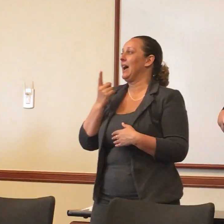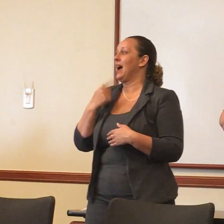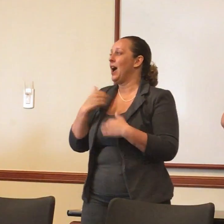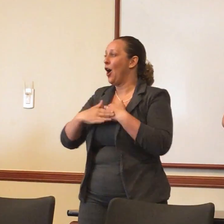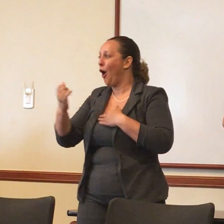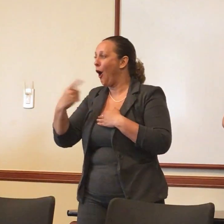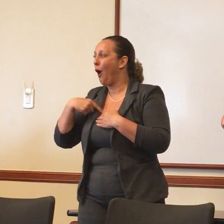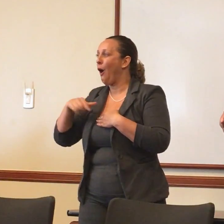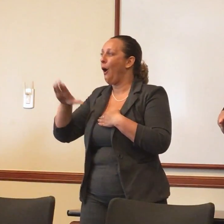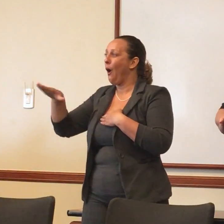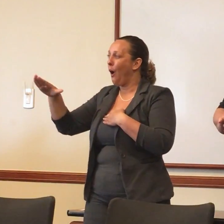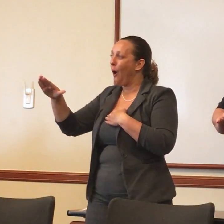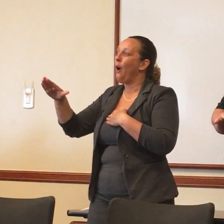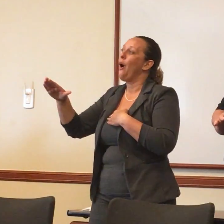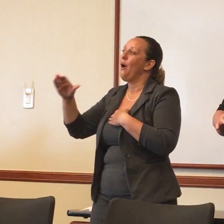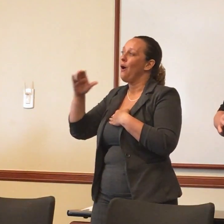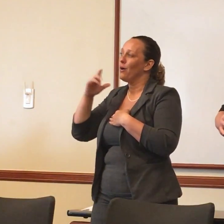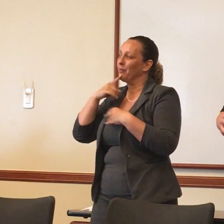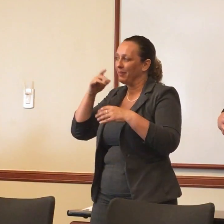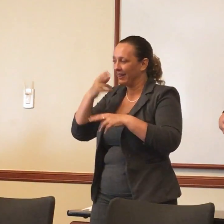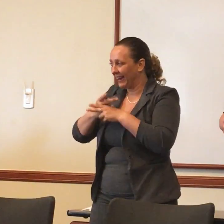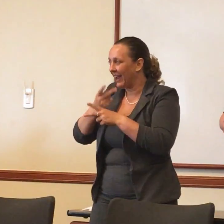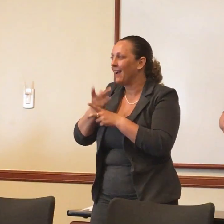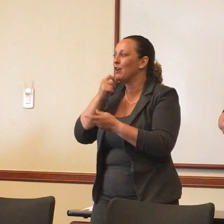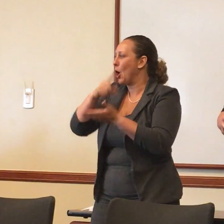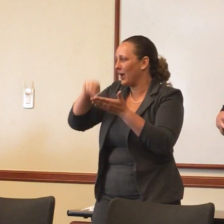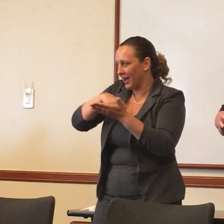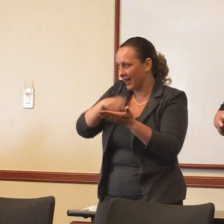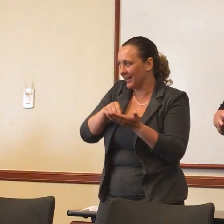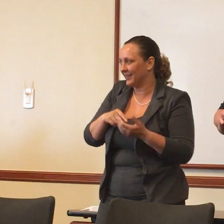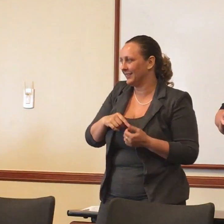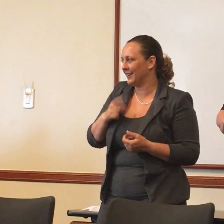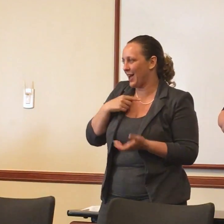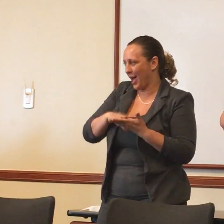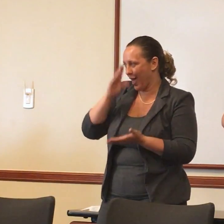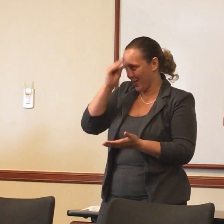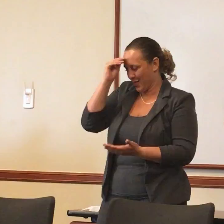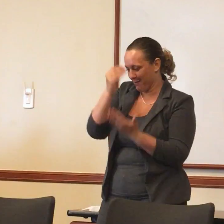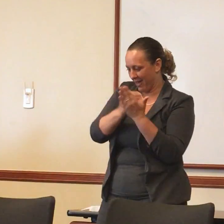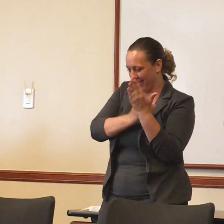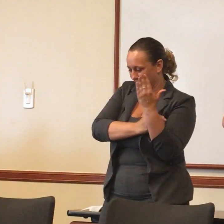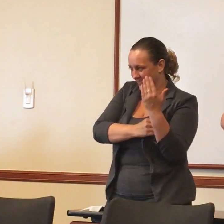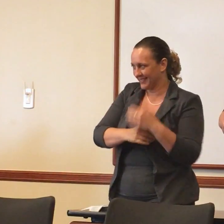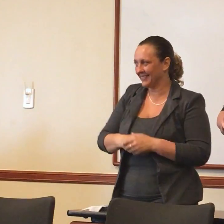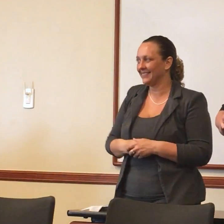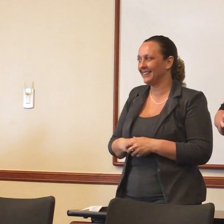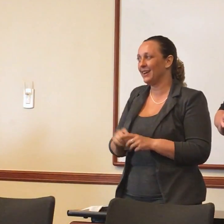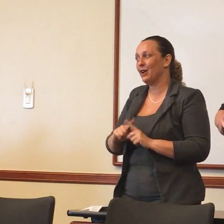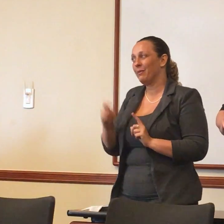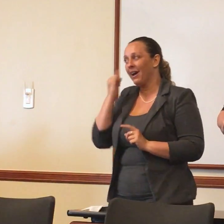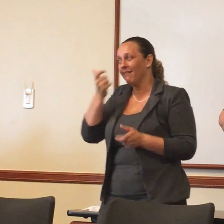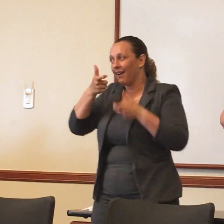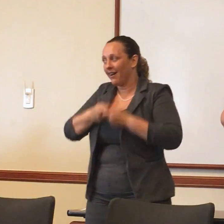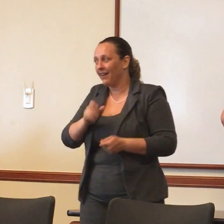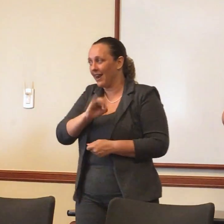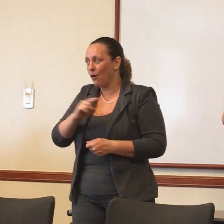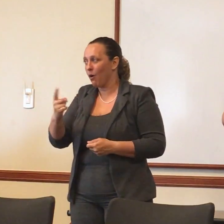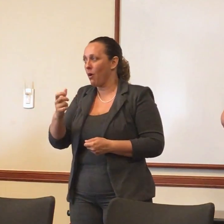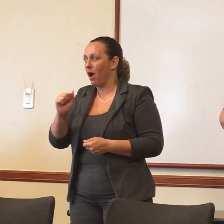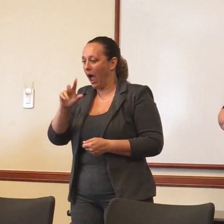So it's like a warning of, you know, to be careful, not to call 911 when we press cancel it. It's a good learning lesson for us, so.